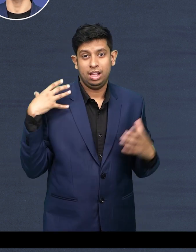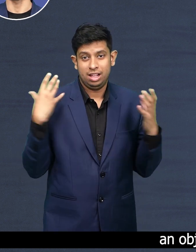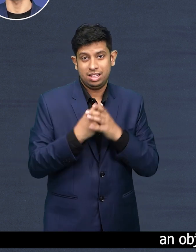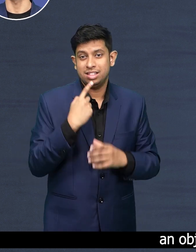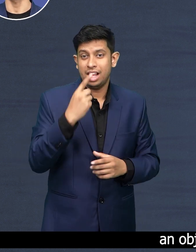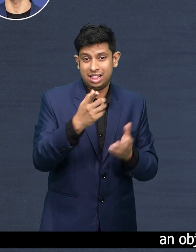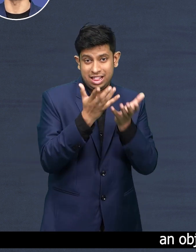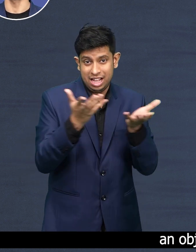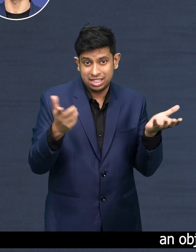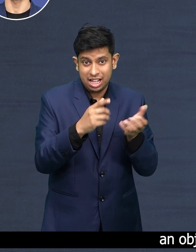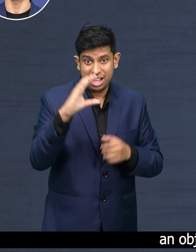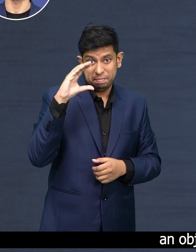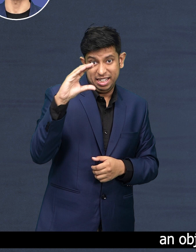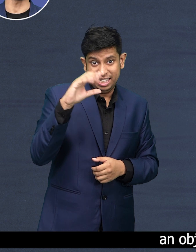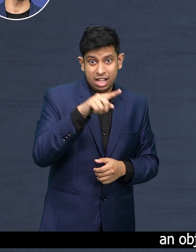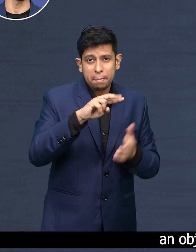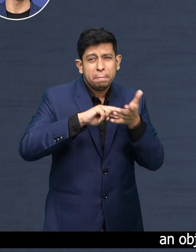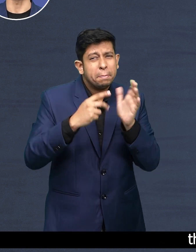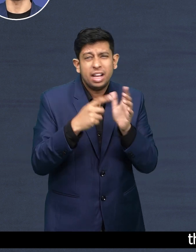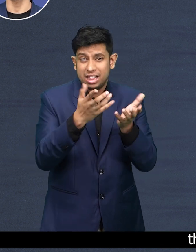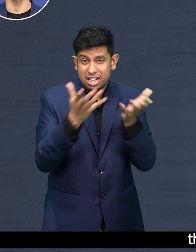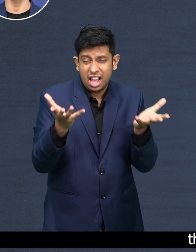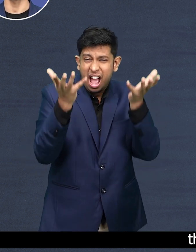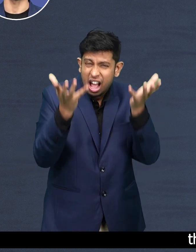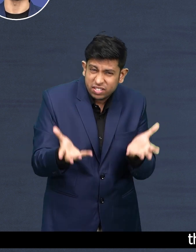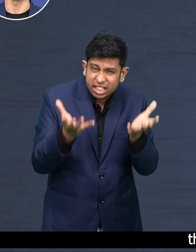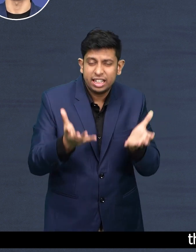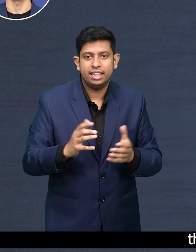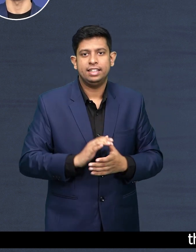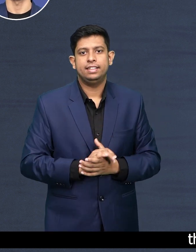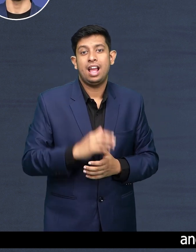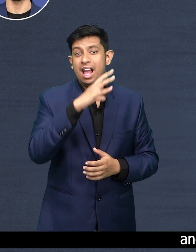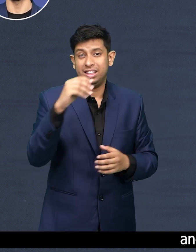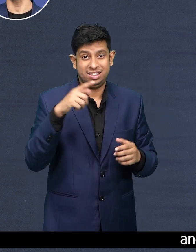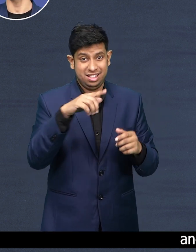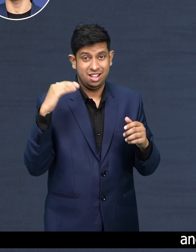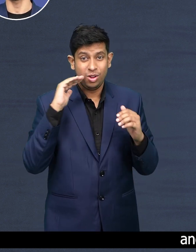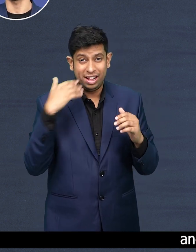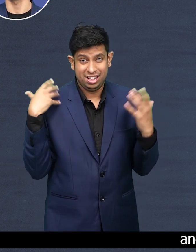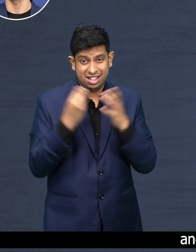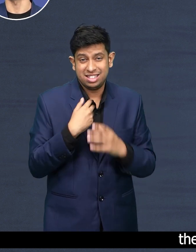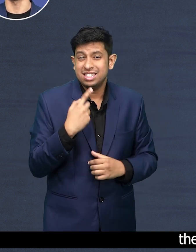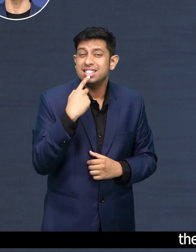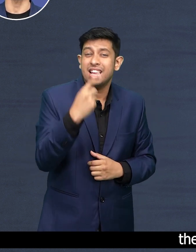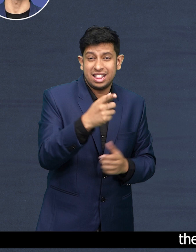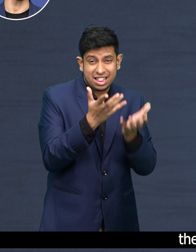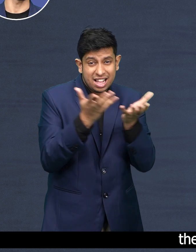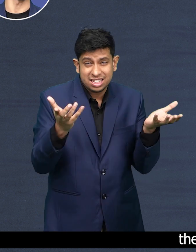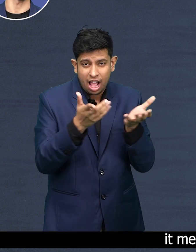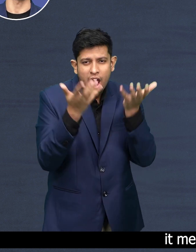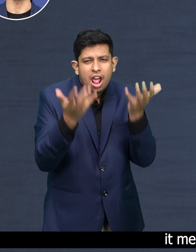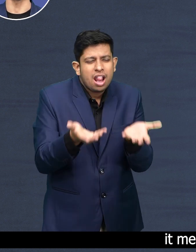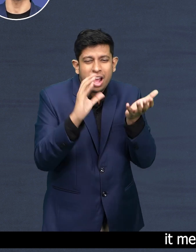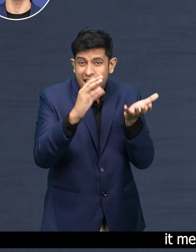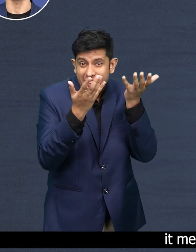When we say an object is denser, it means the object is heavy. And when we say that the object is less